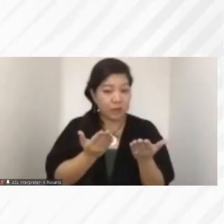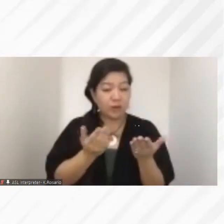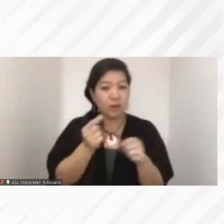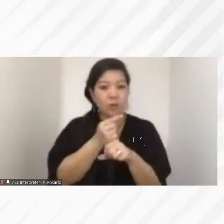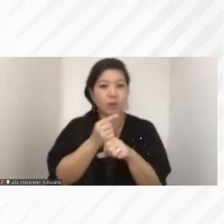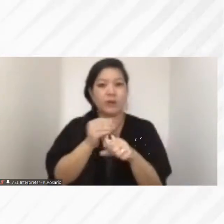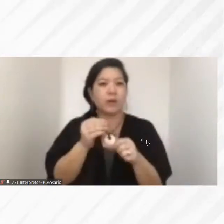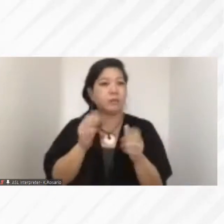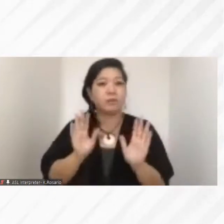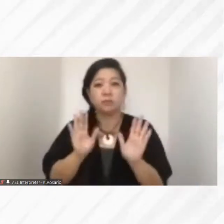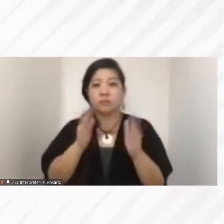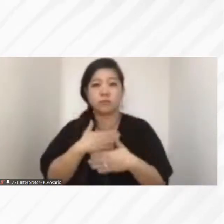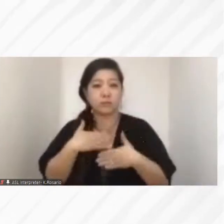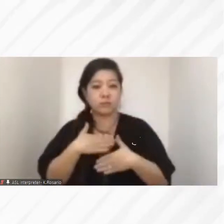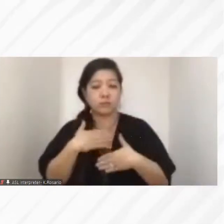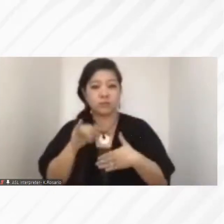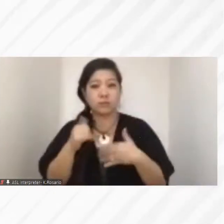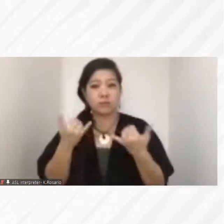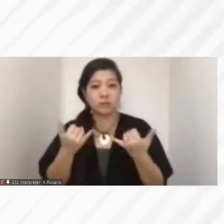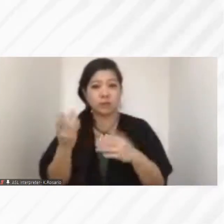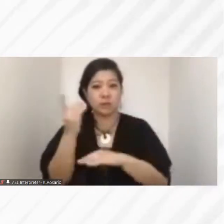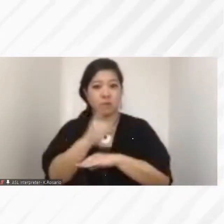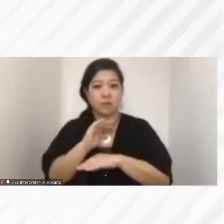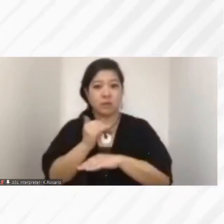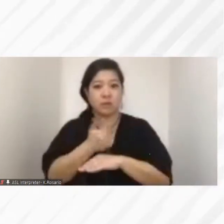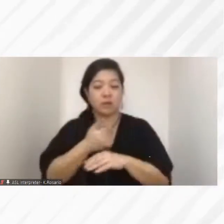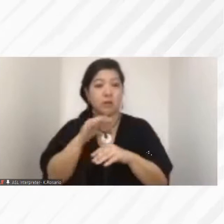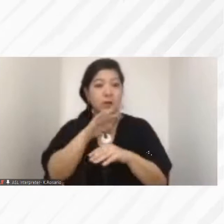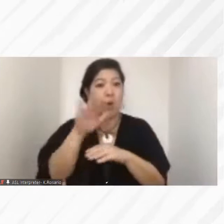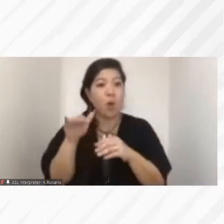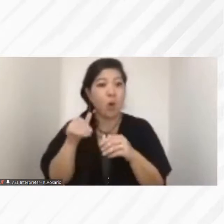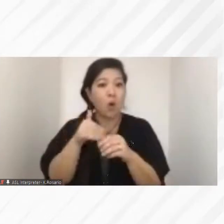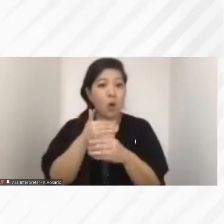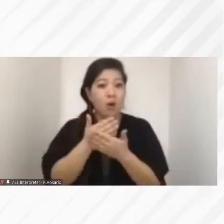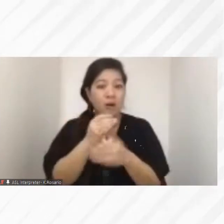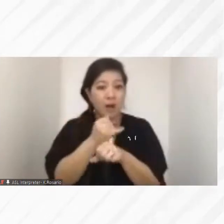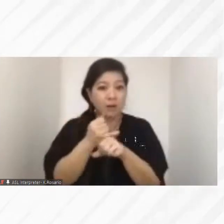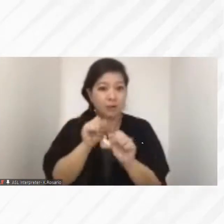I am grateful that today our entire island can